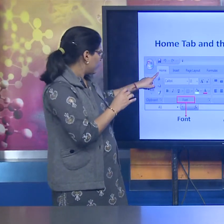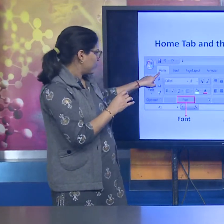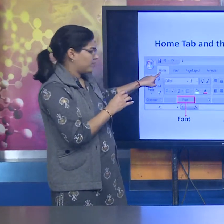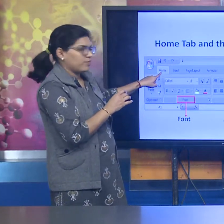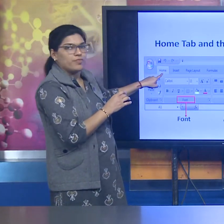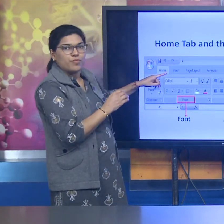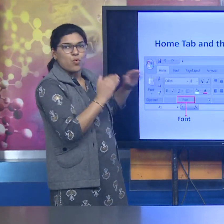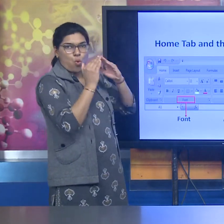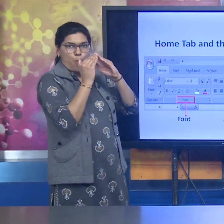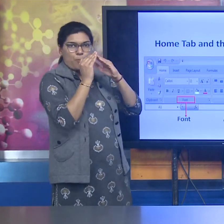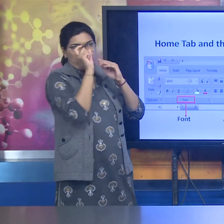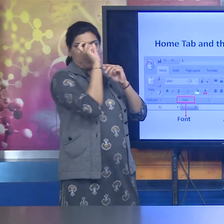Home tab